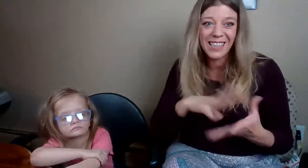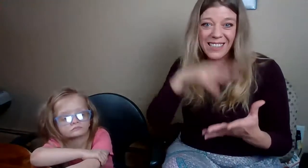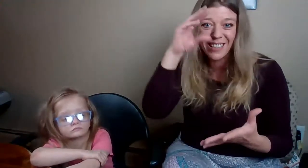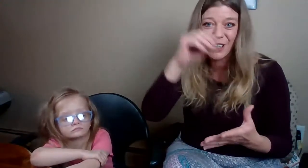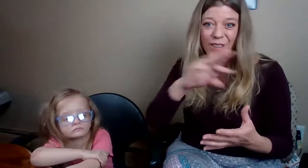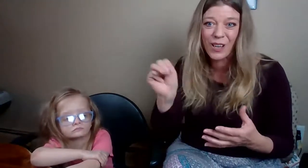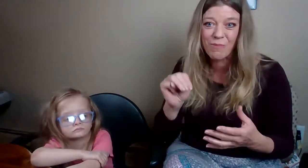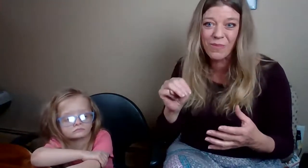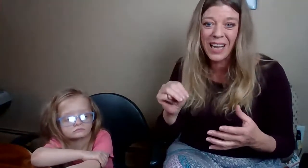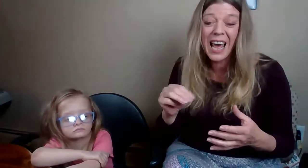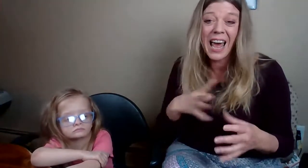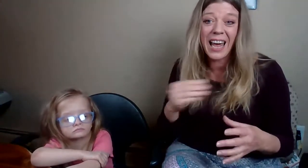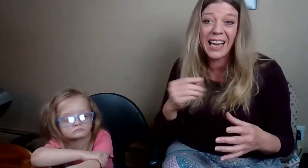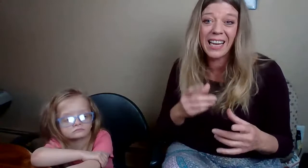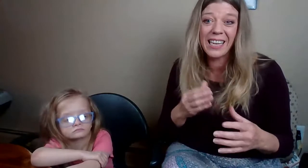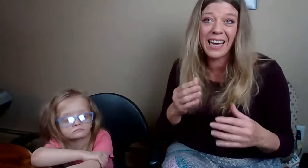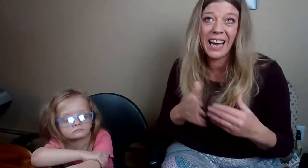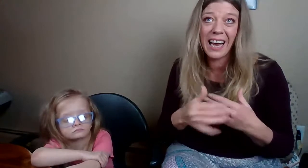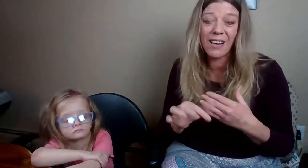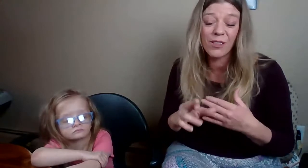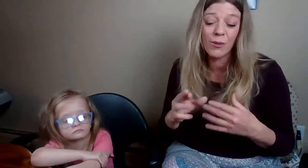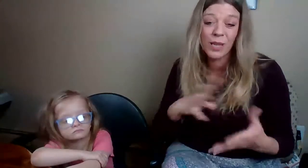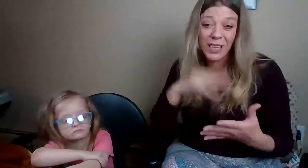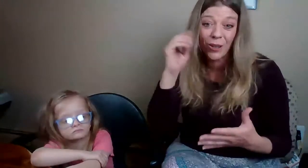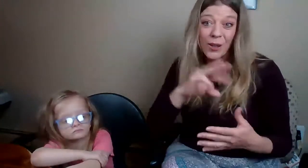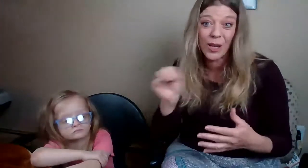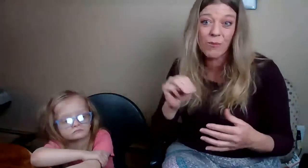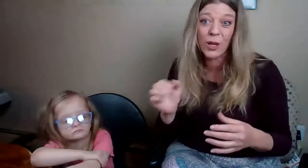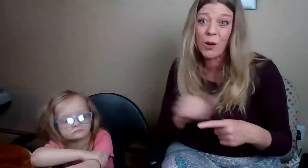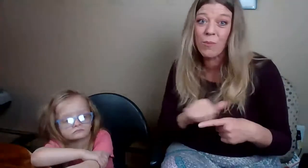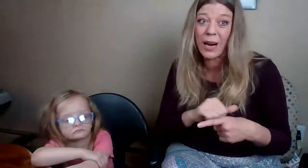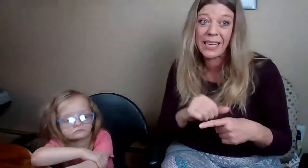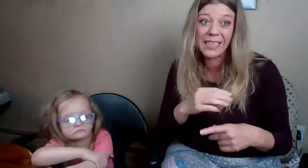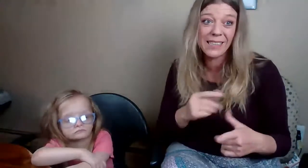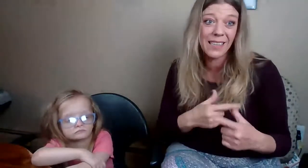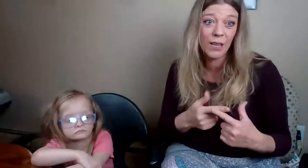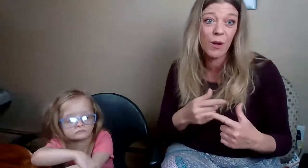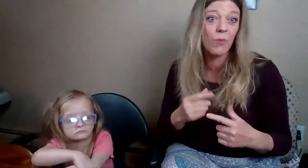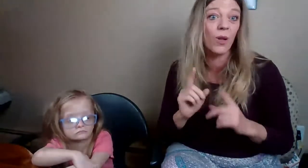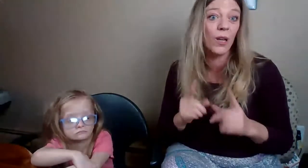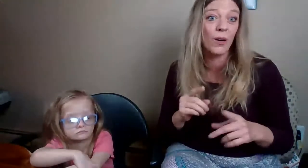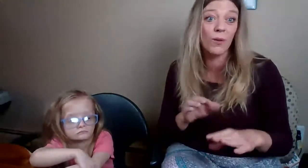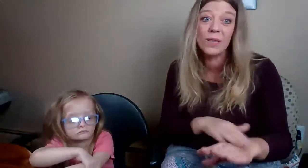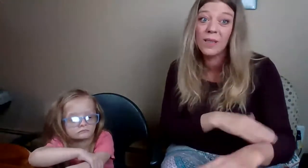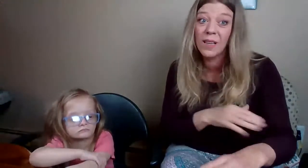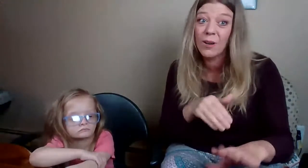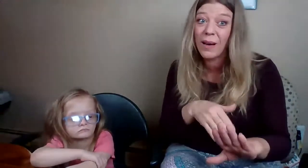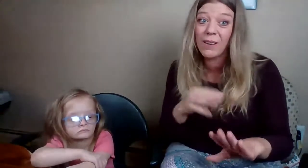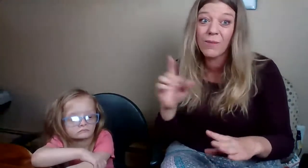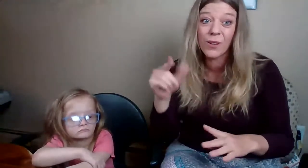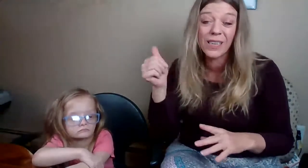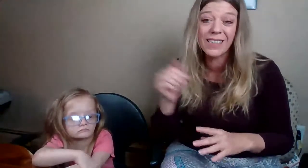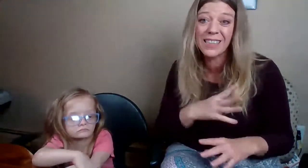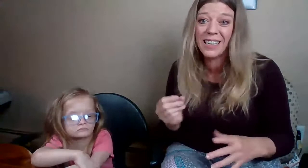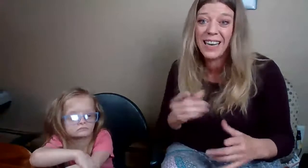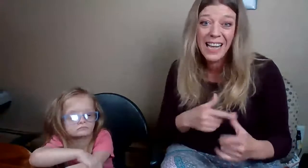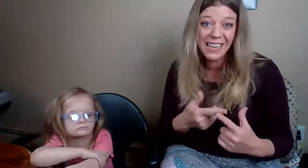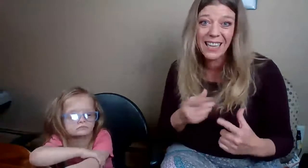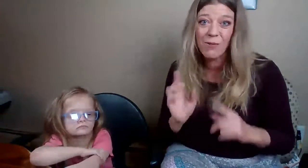let's learn them. And after we learn them, we're going to practice them, and we'll go slow at first, and then we'll